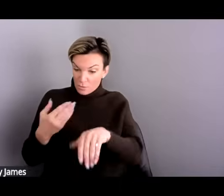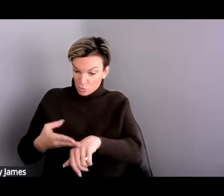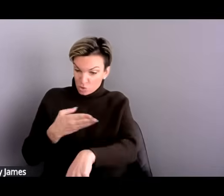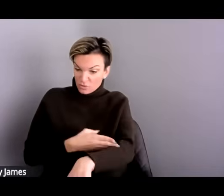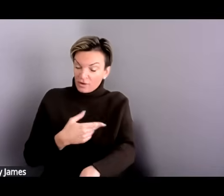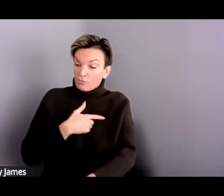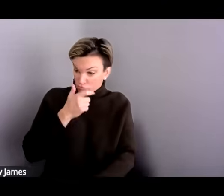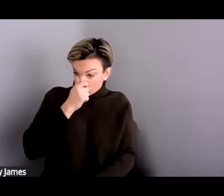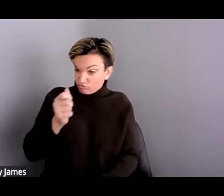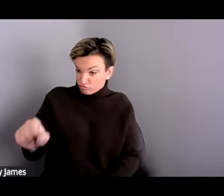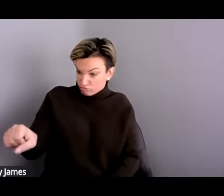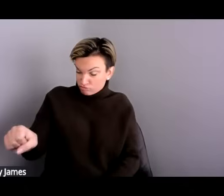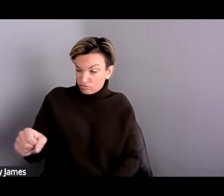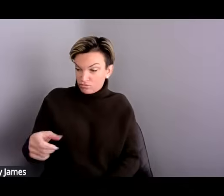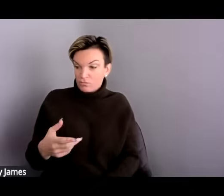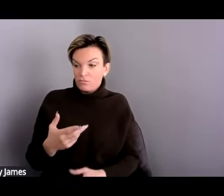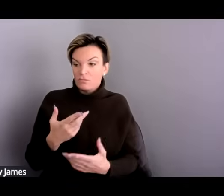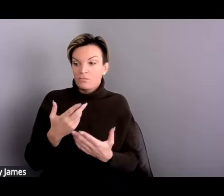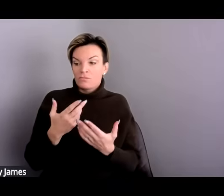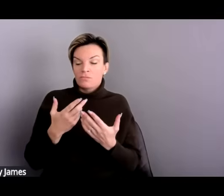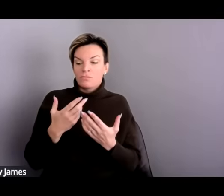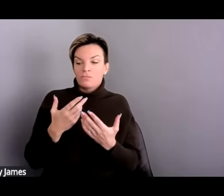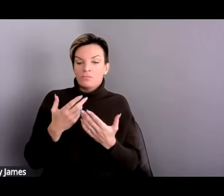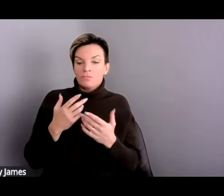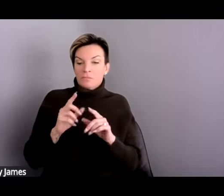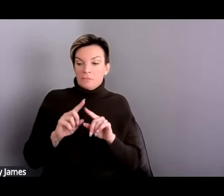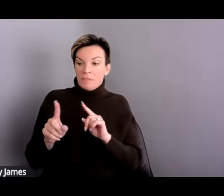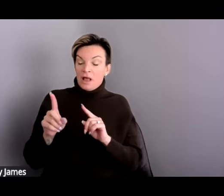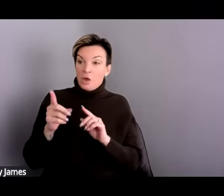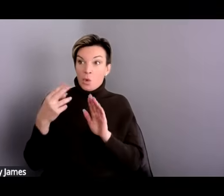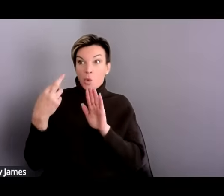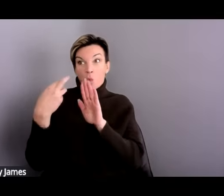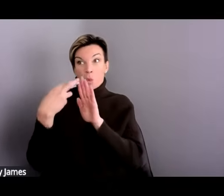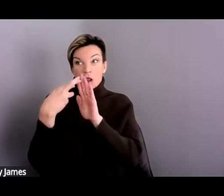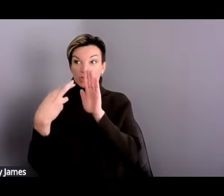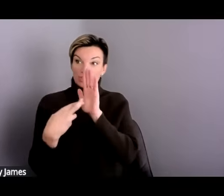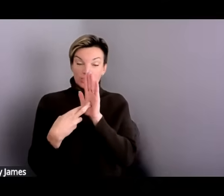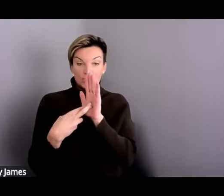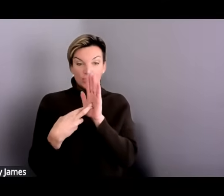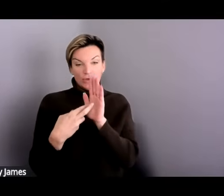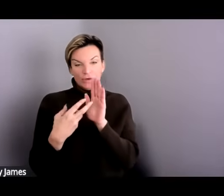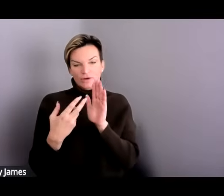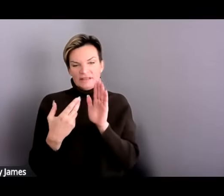that just having these guys register and putting signatures on, like,